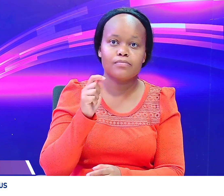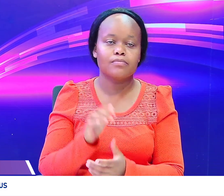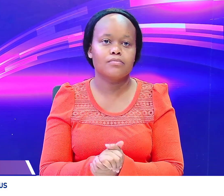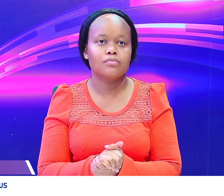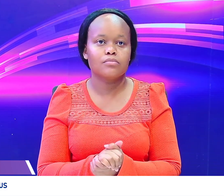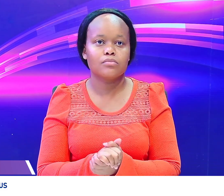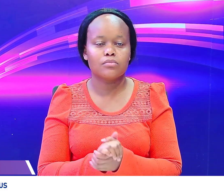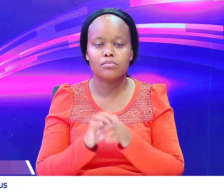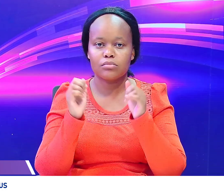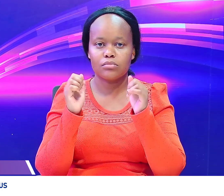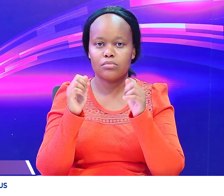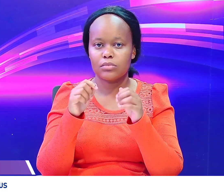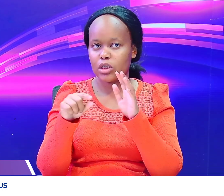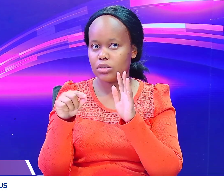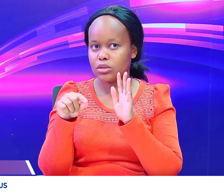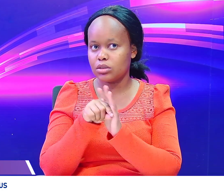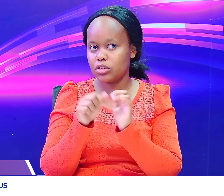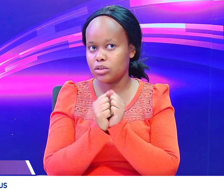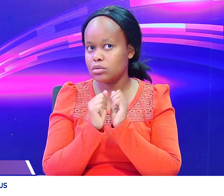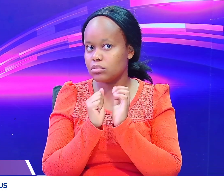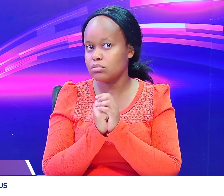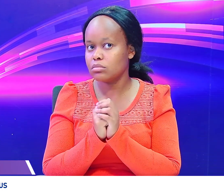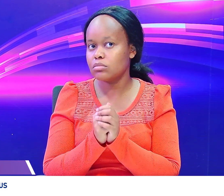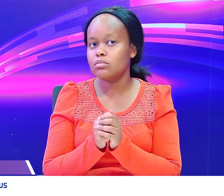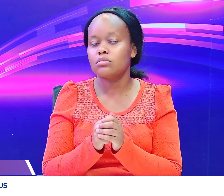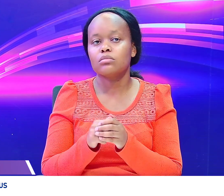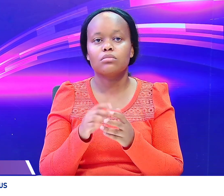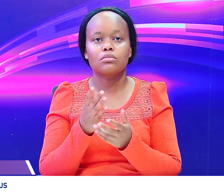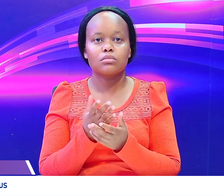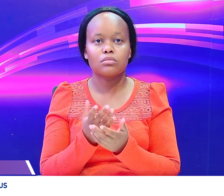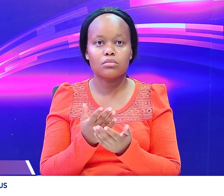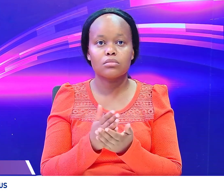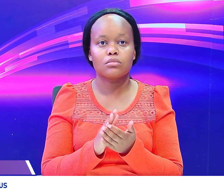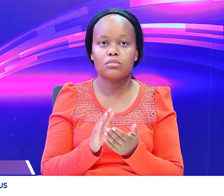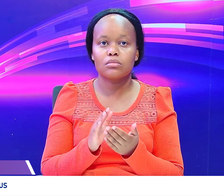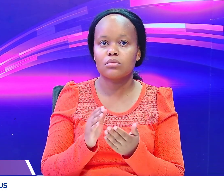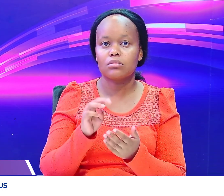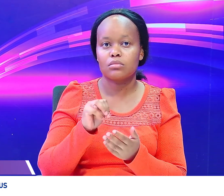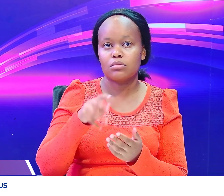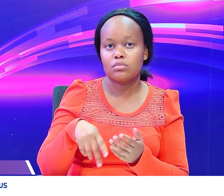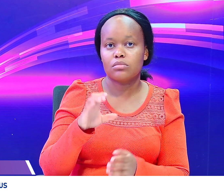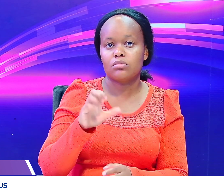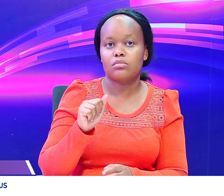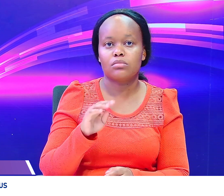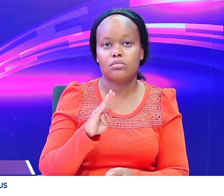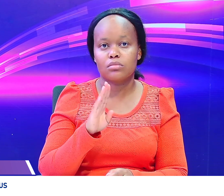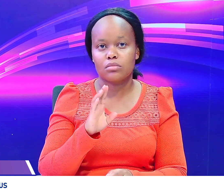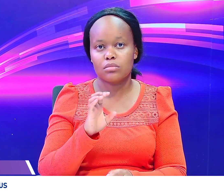During the episode, Saboti MP Caleb Hamisi visited and provided money to cover the daughter's